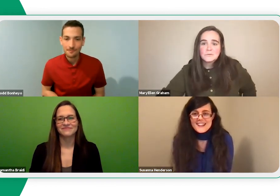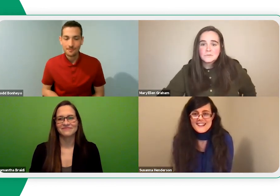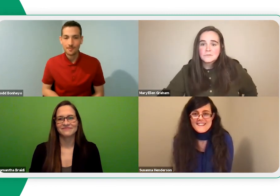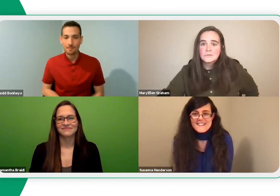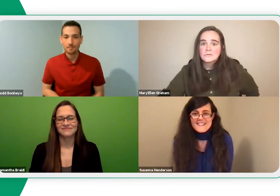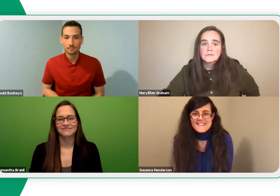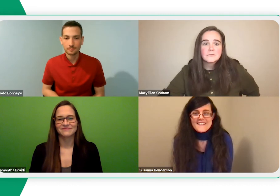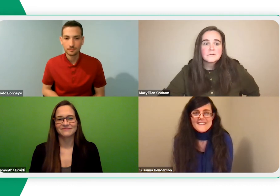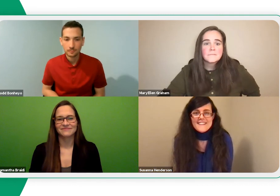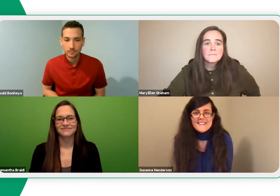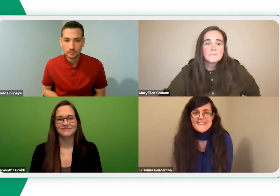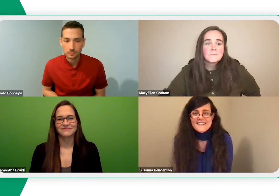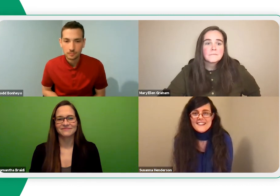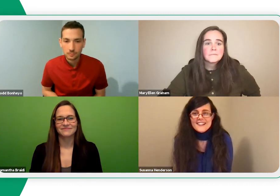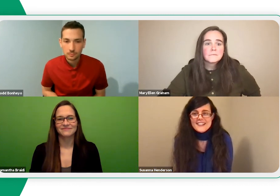everything. You will get this information.